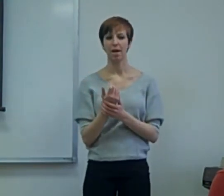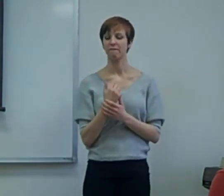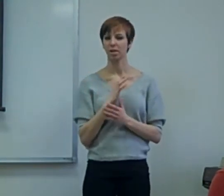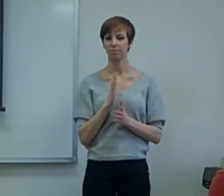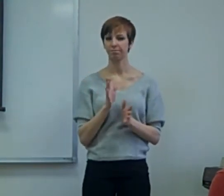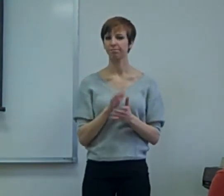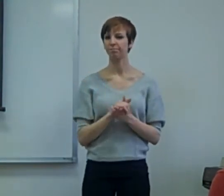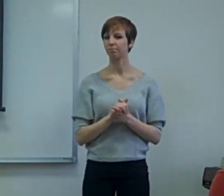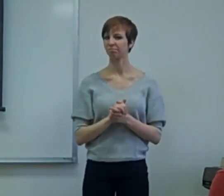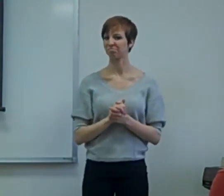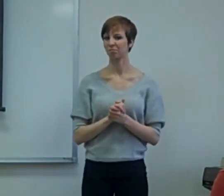so,